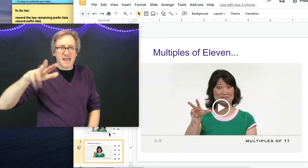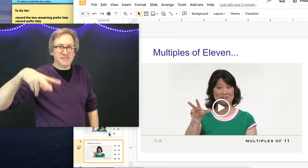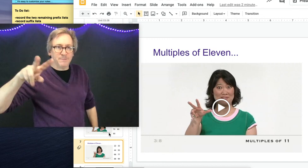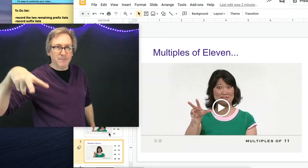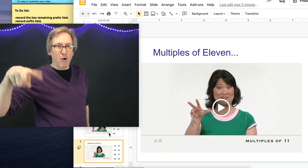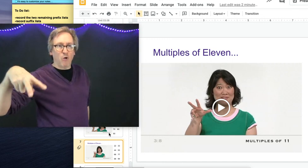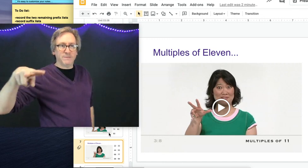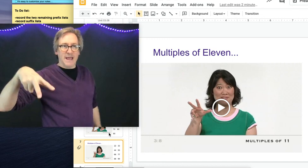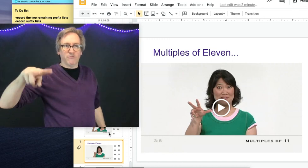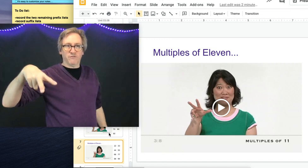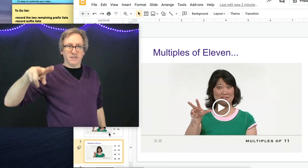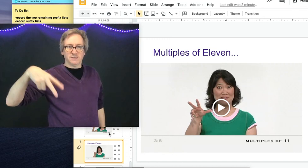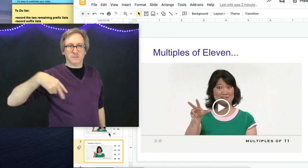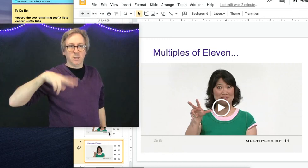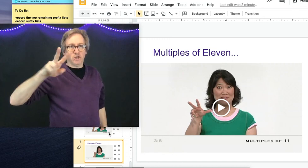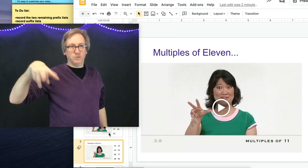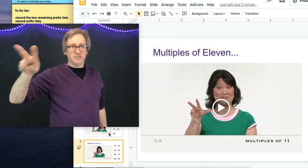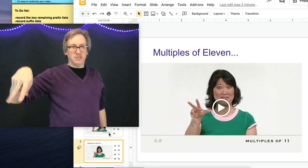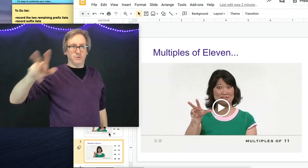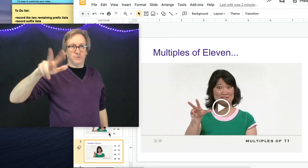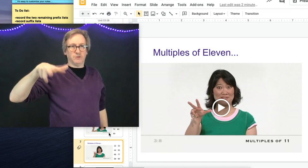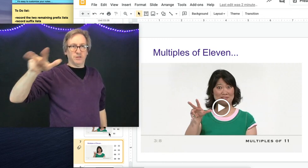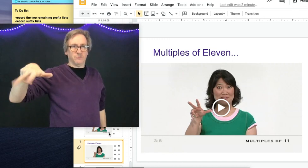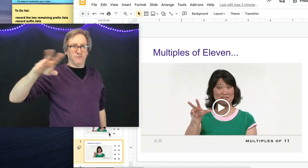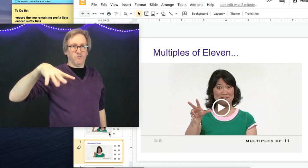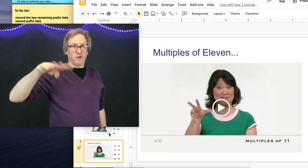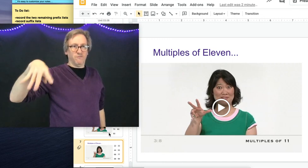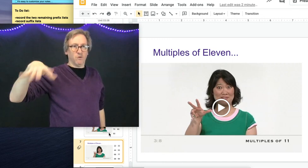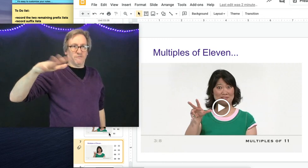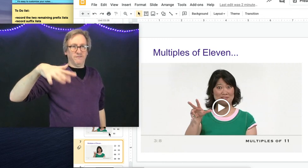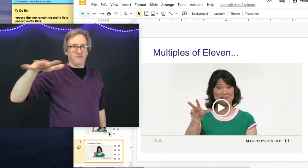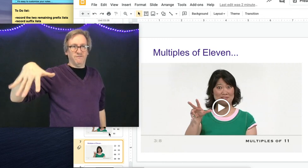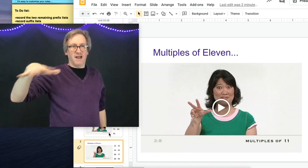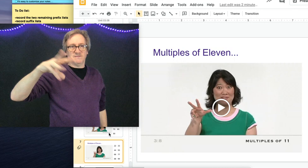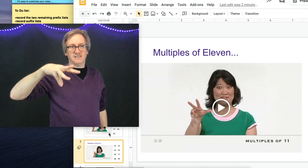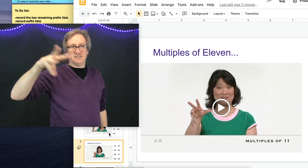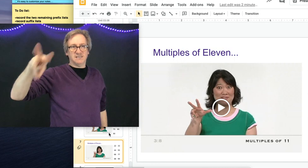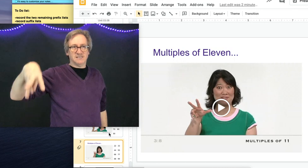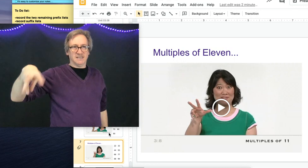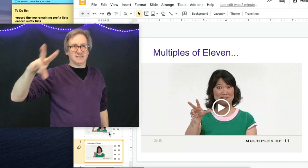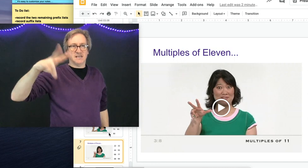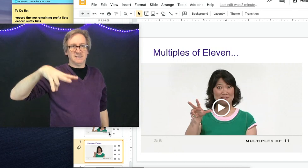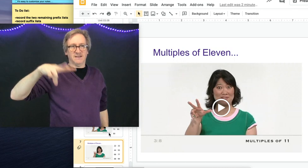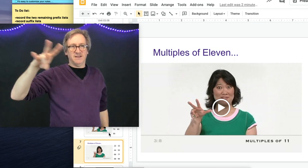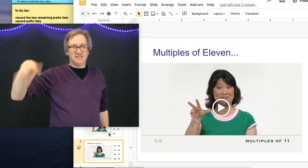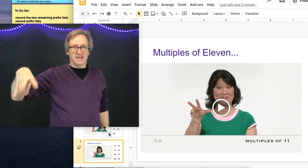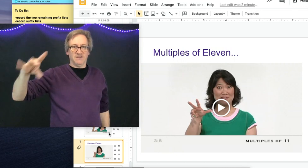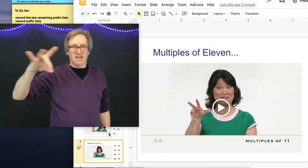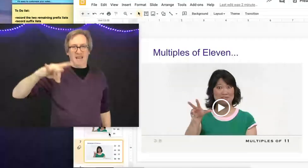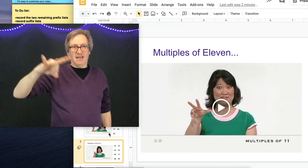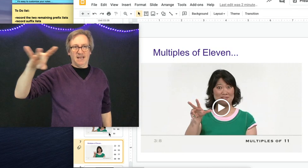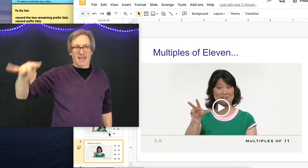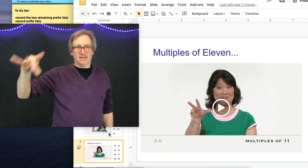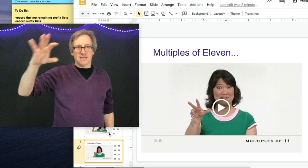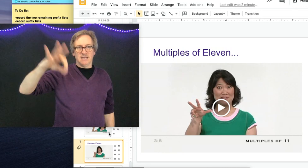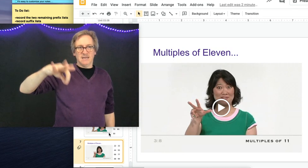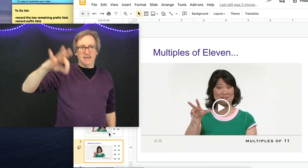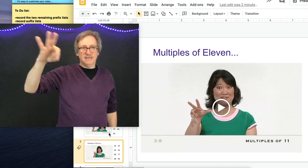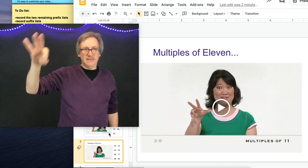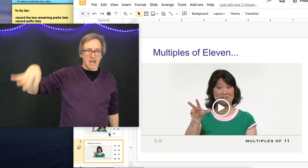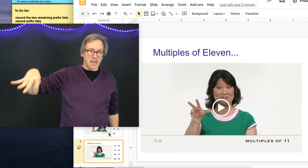part, it ends up being palmed down for these. 22, 33, 44, 55, 66, 77,